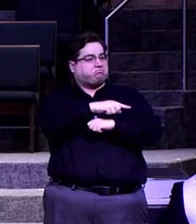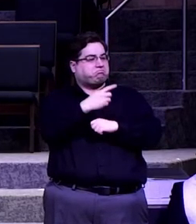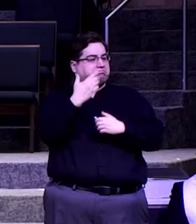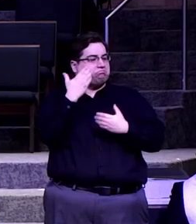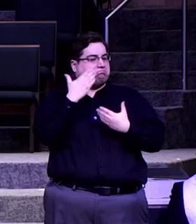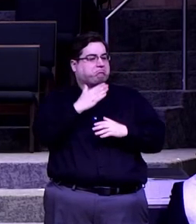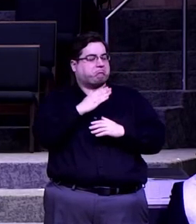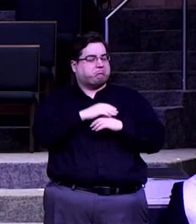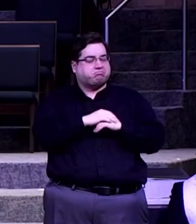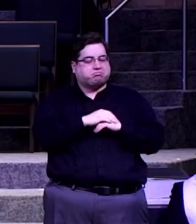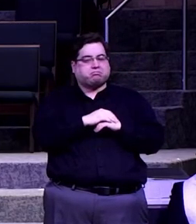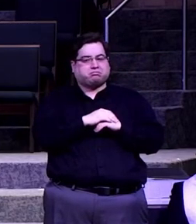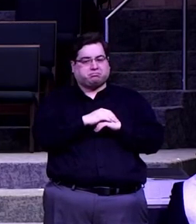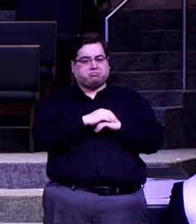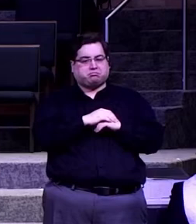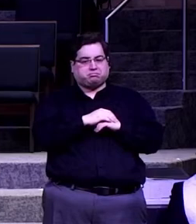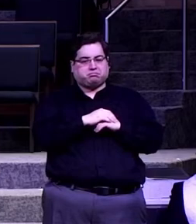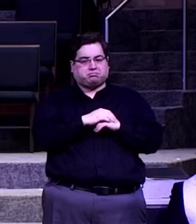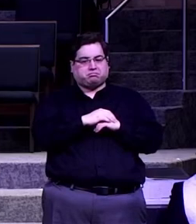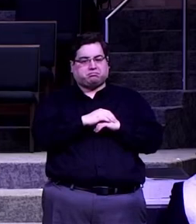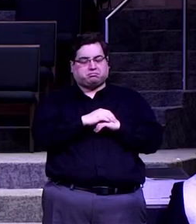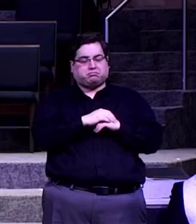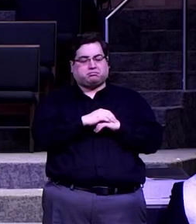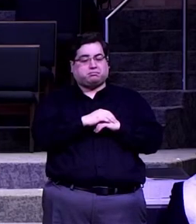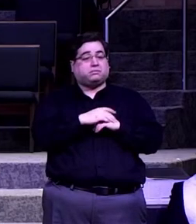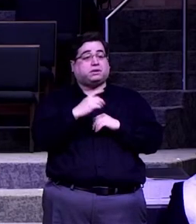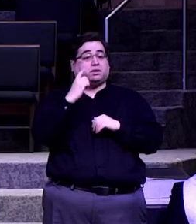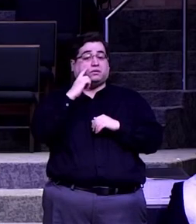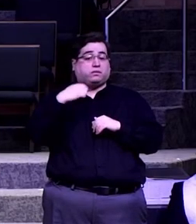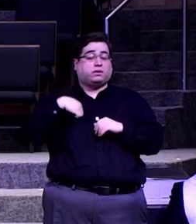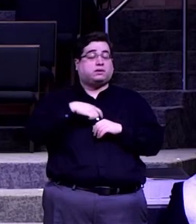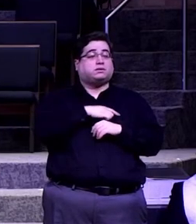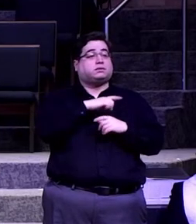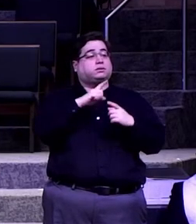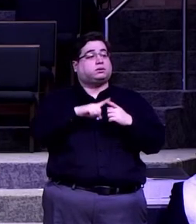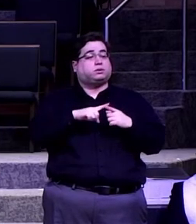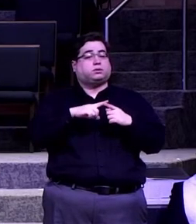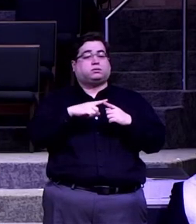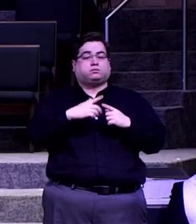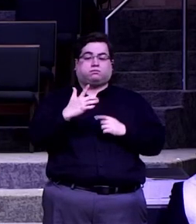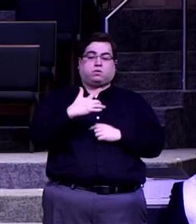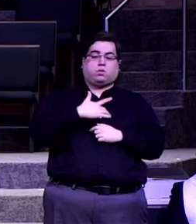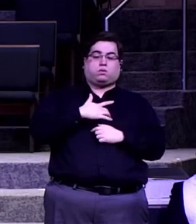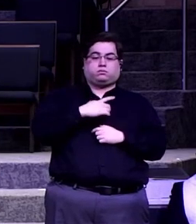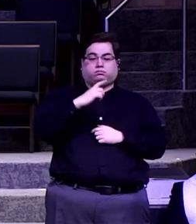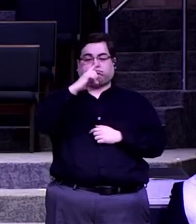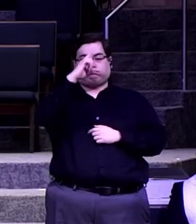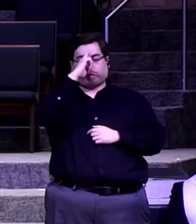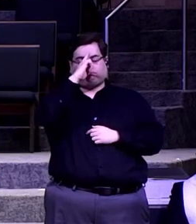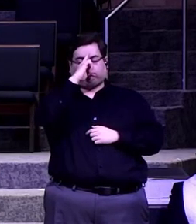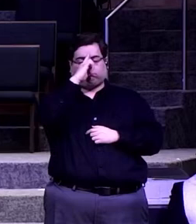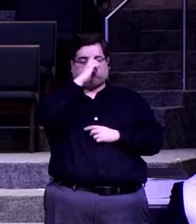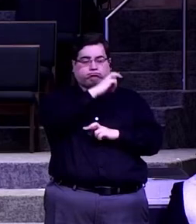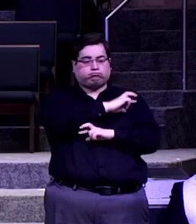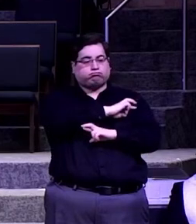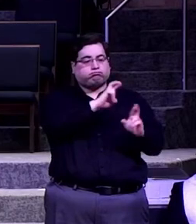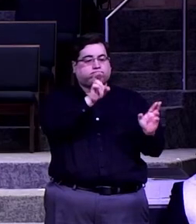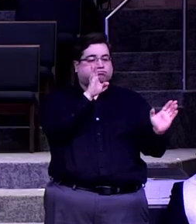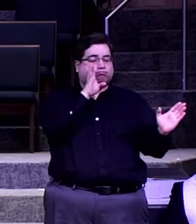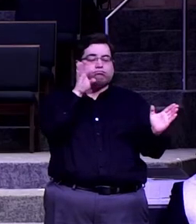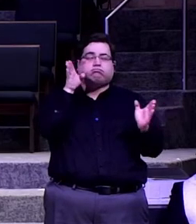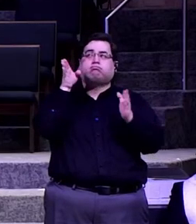It was. And in order for us to prepare our minds and our hearts into this moment, let